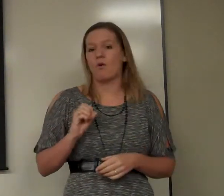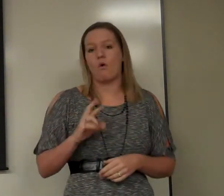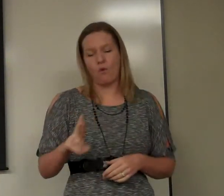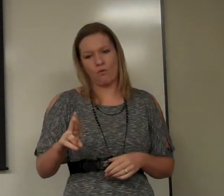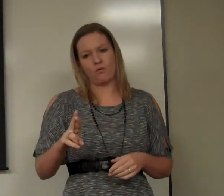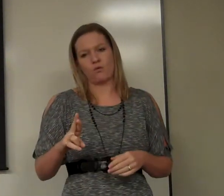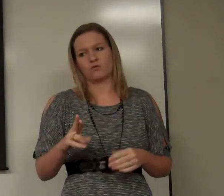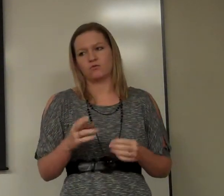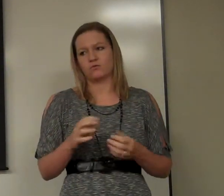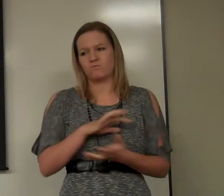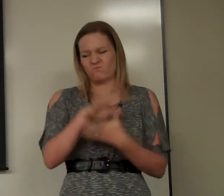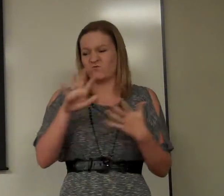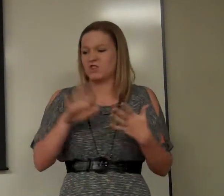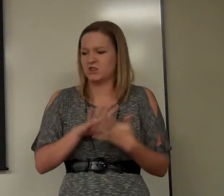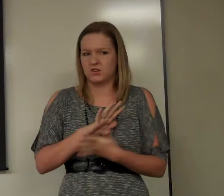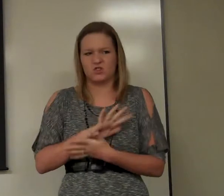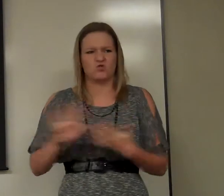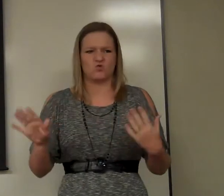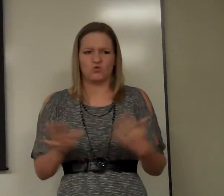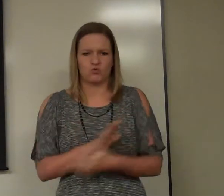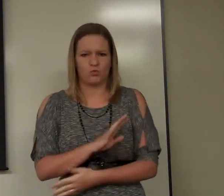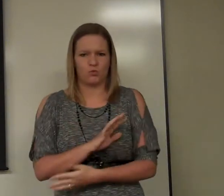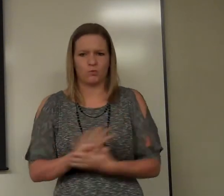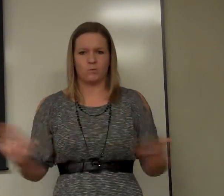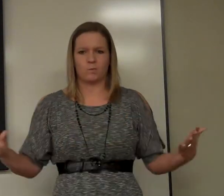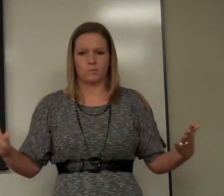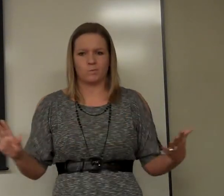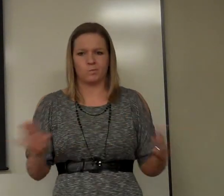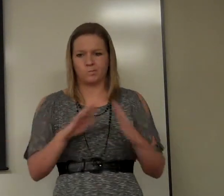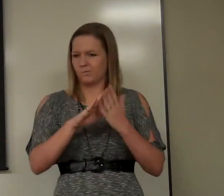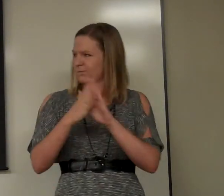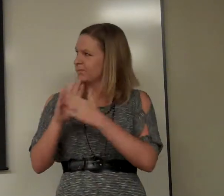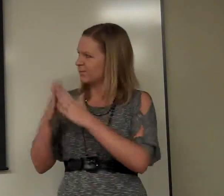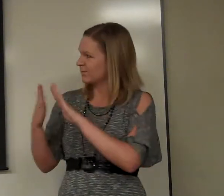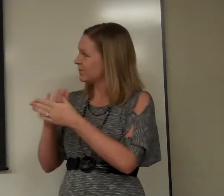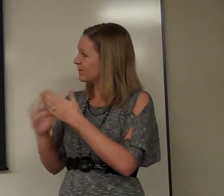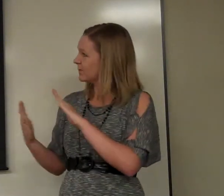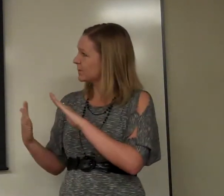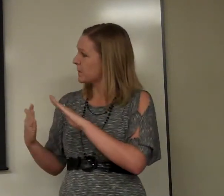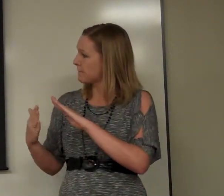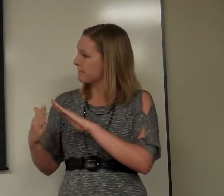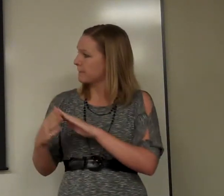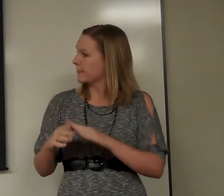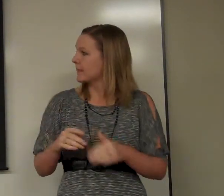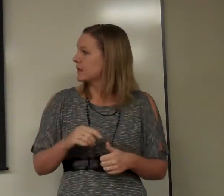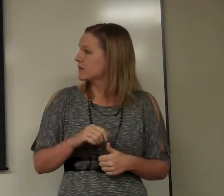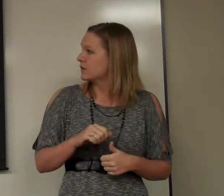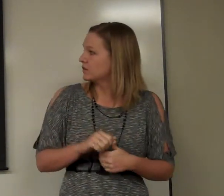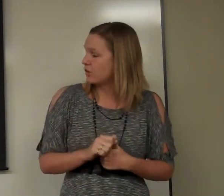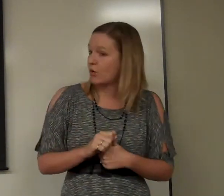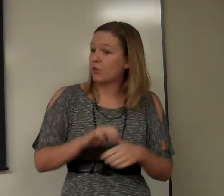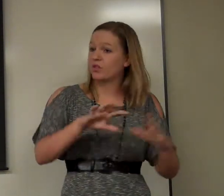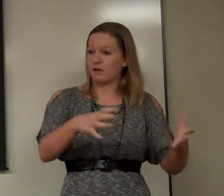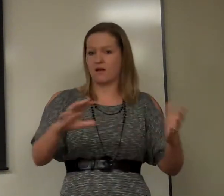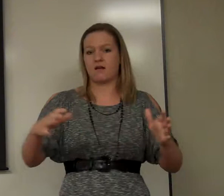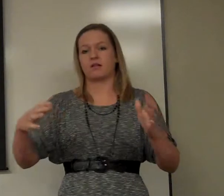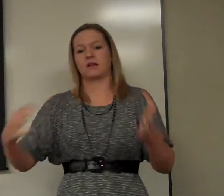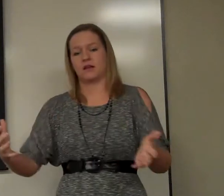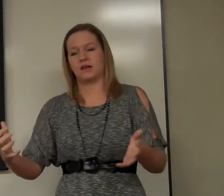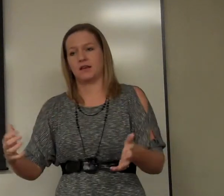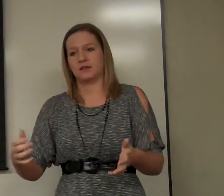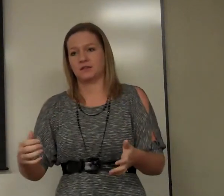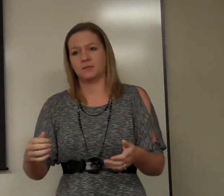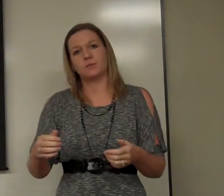So the first year, here we have our colonies getting an army together, and they've won some